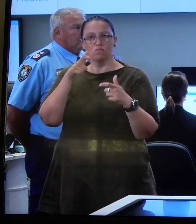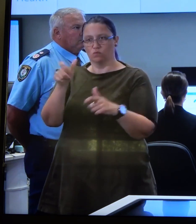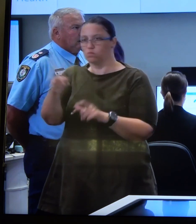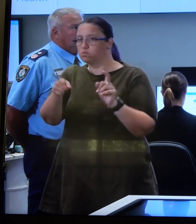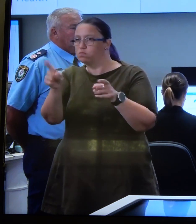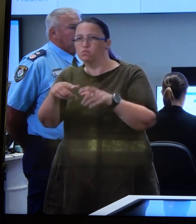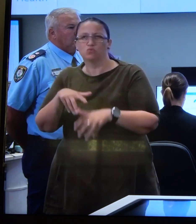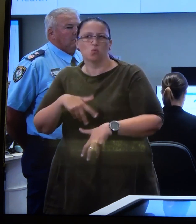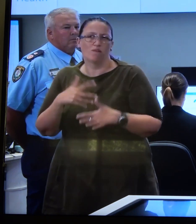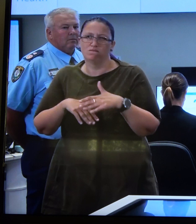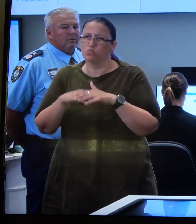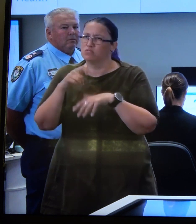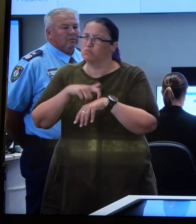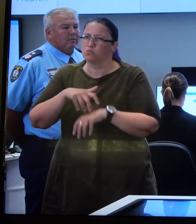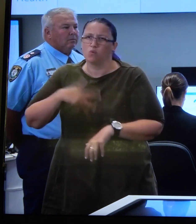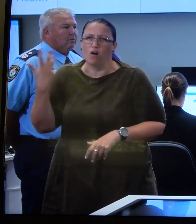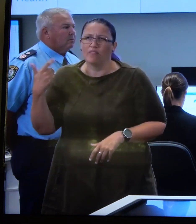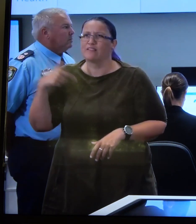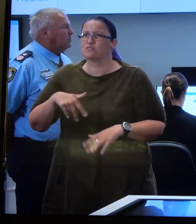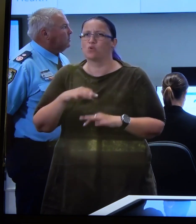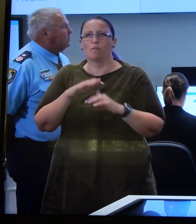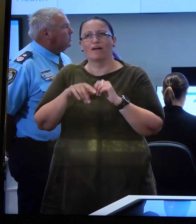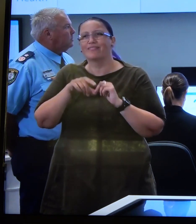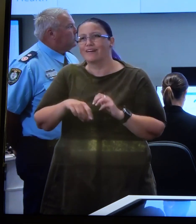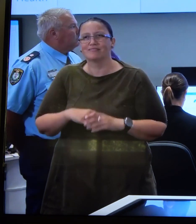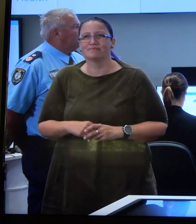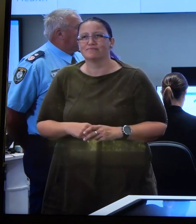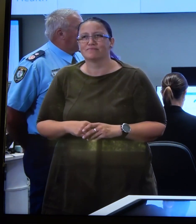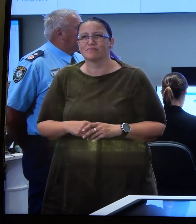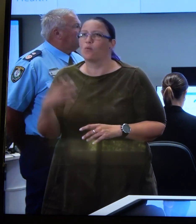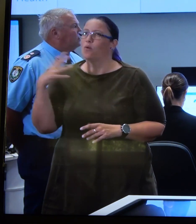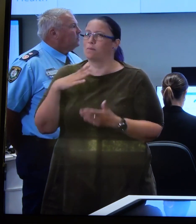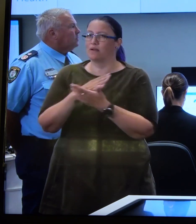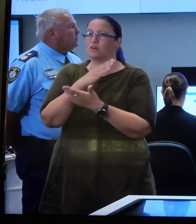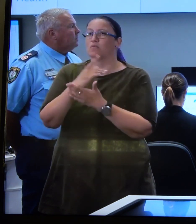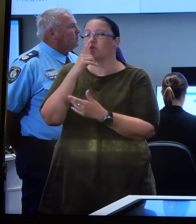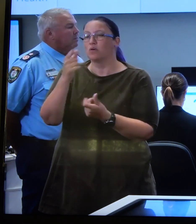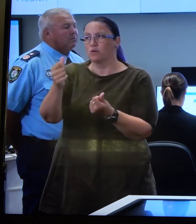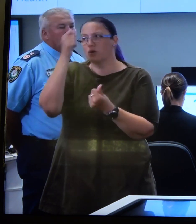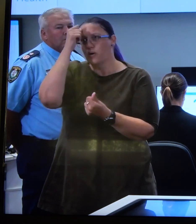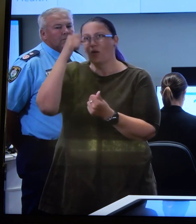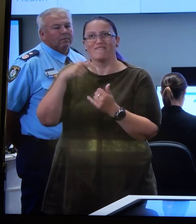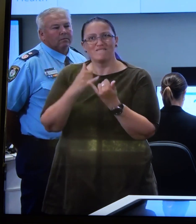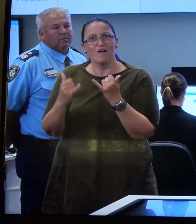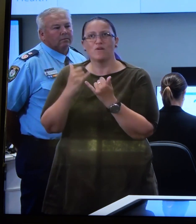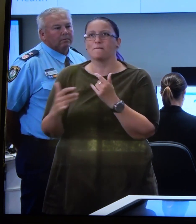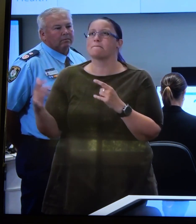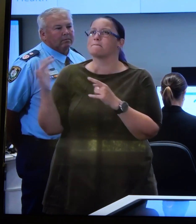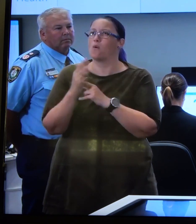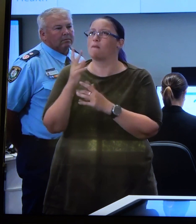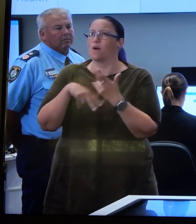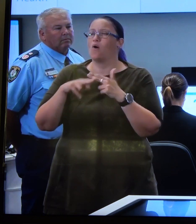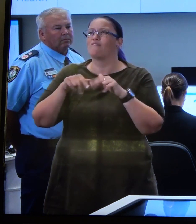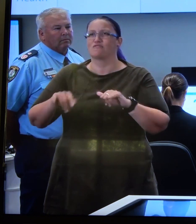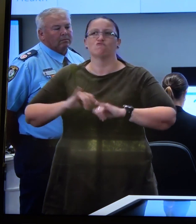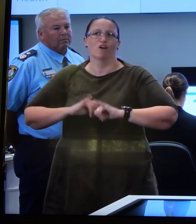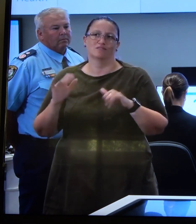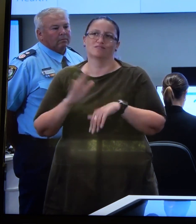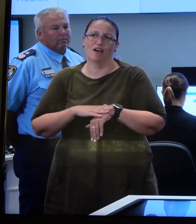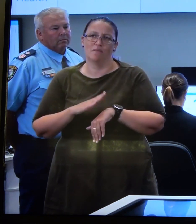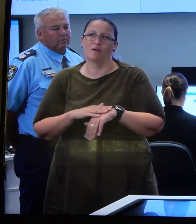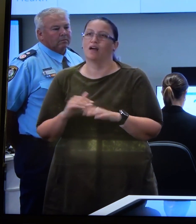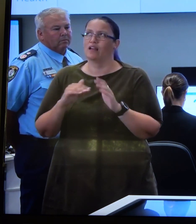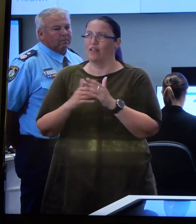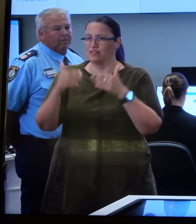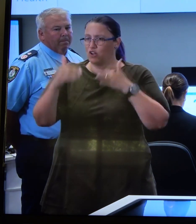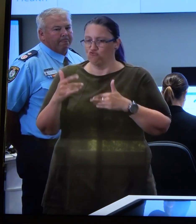behaviour every minute of the day. That's not what this is about. This is about saying to people we're at a very critical phase of this crisis. We are in a